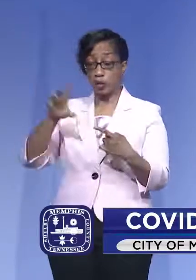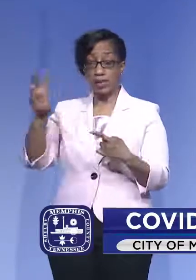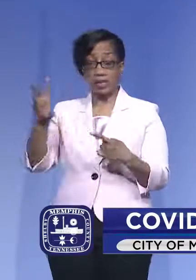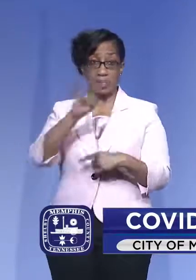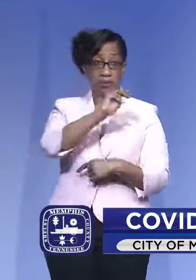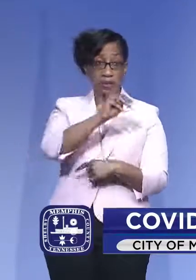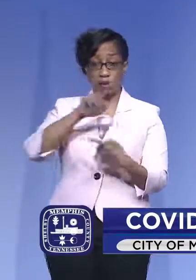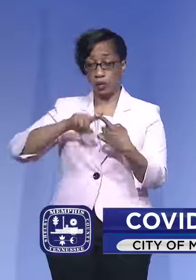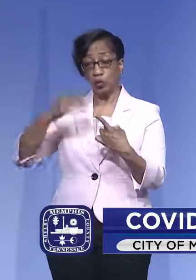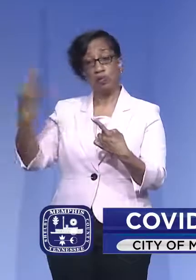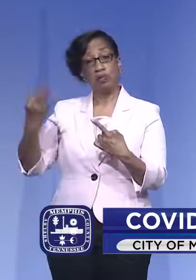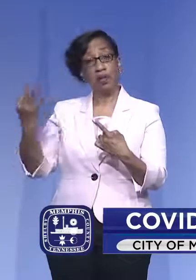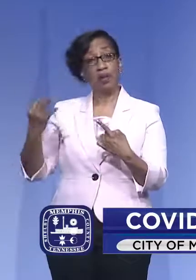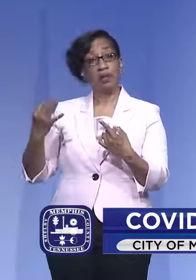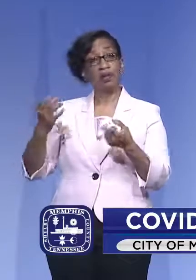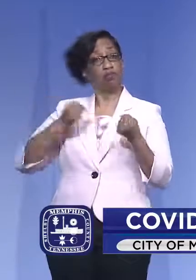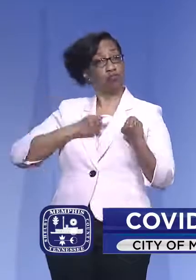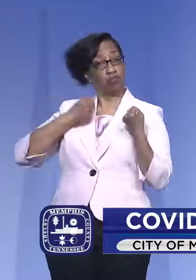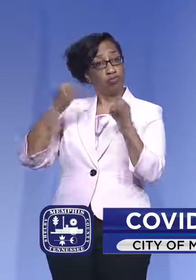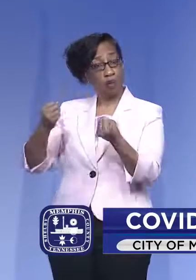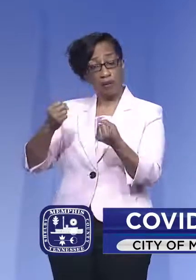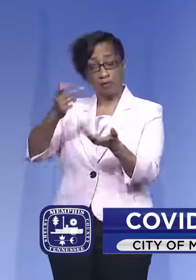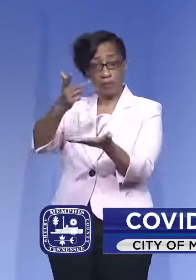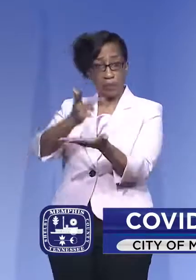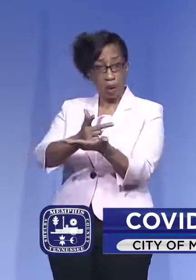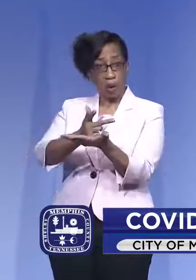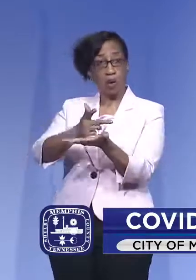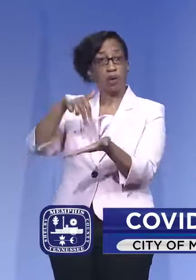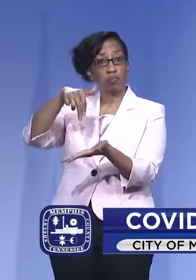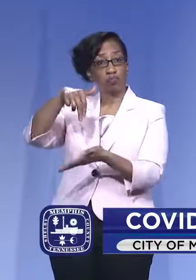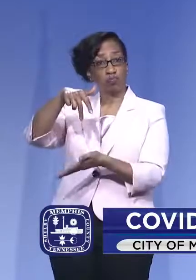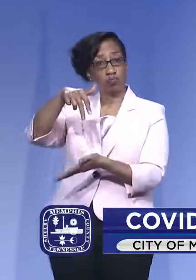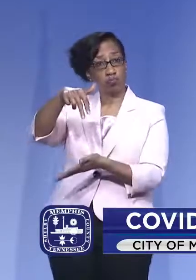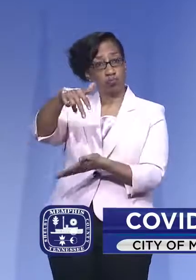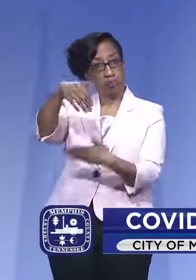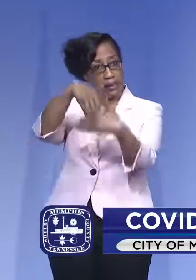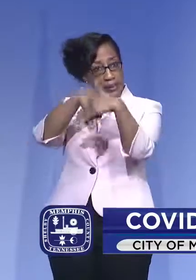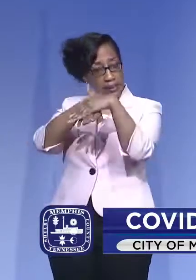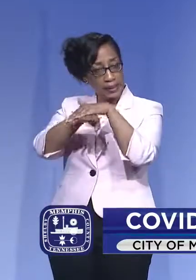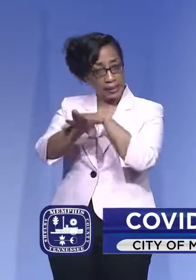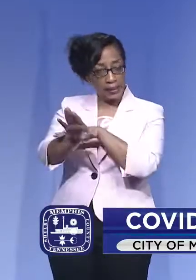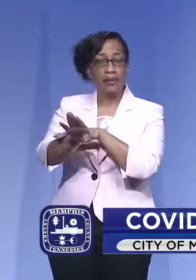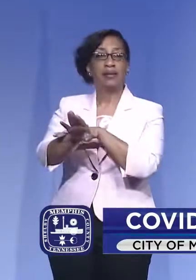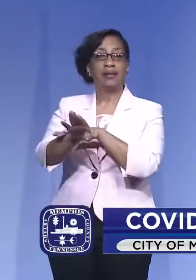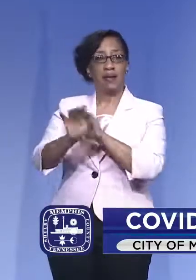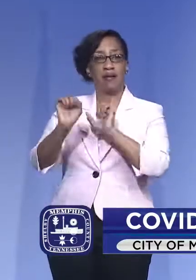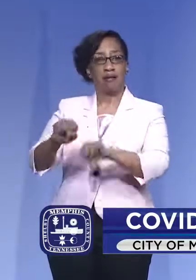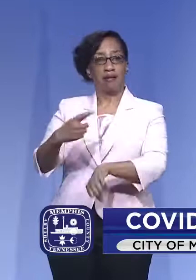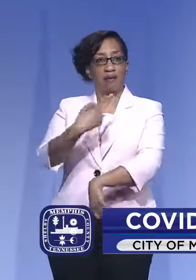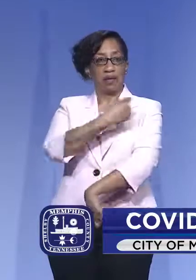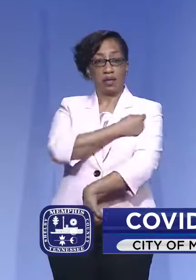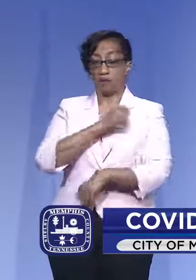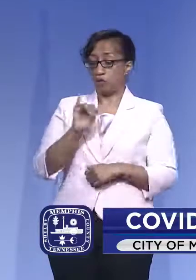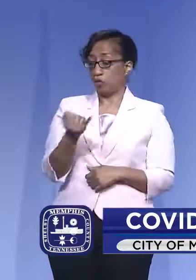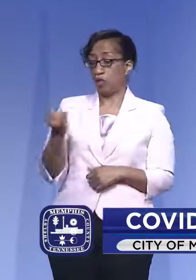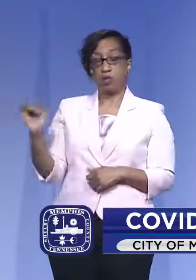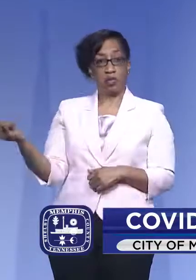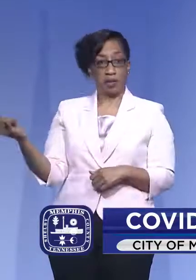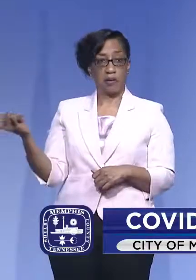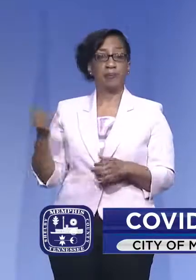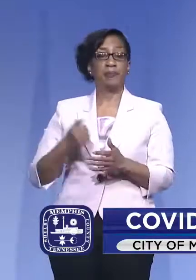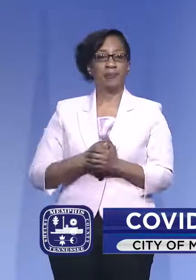Friday. You simply drive to the site, park your car, walk in the building, and you'll be able to receive the J&J